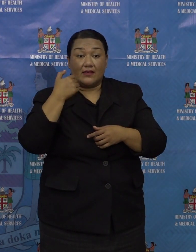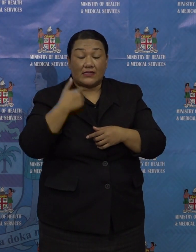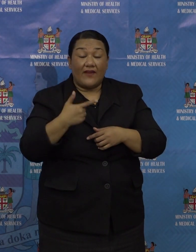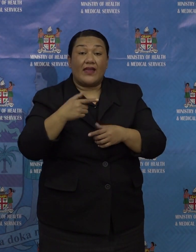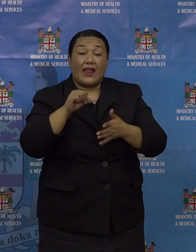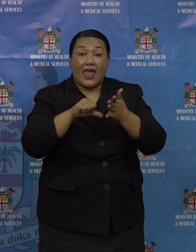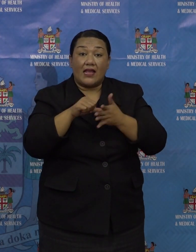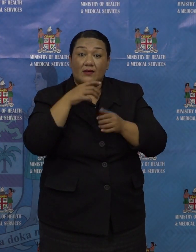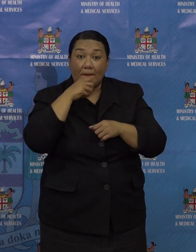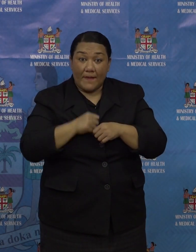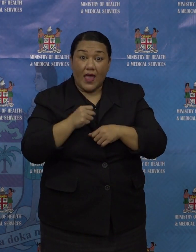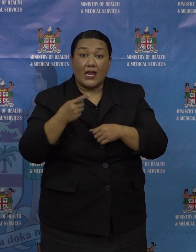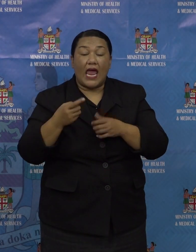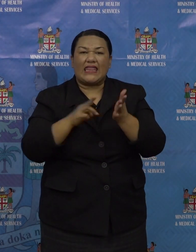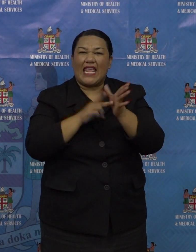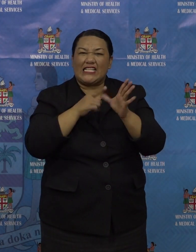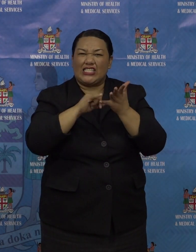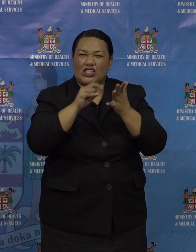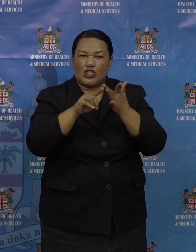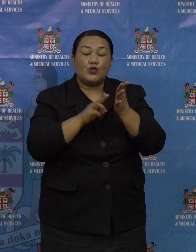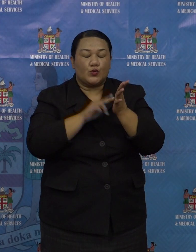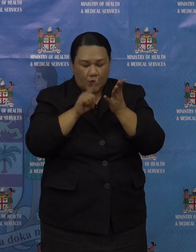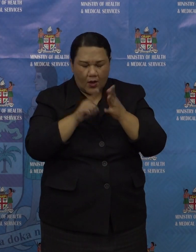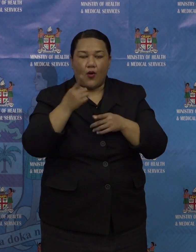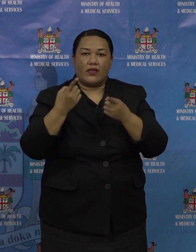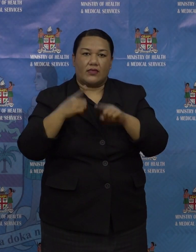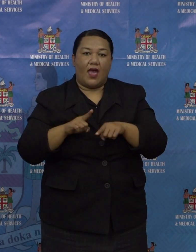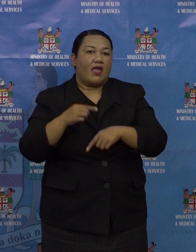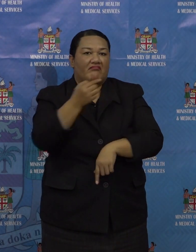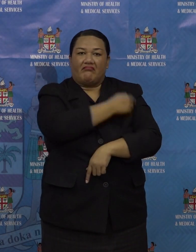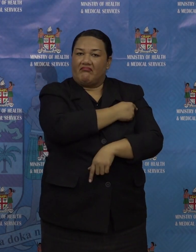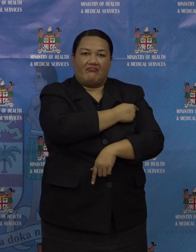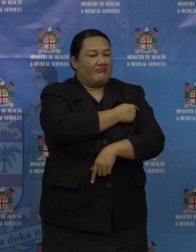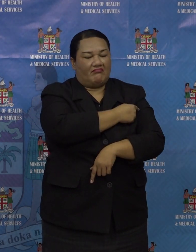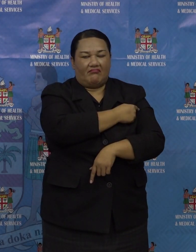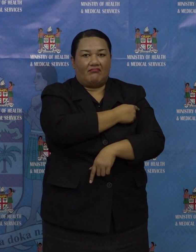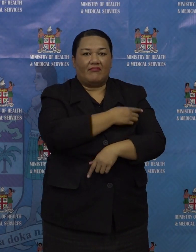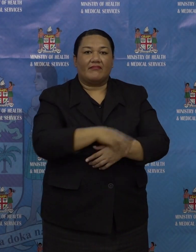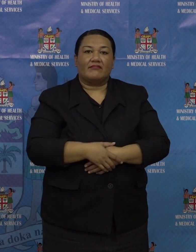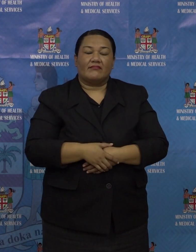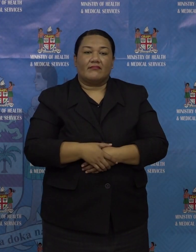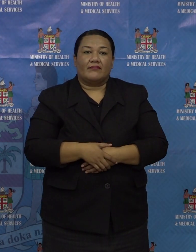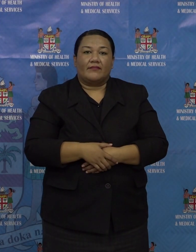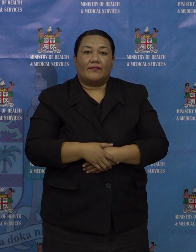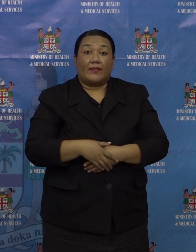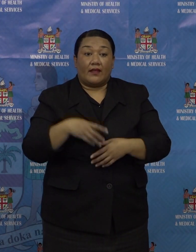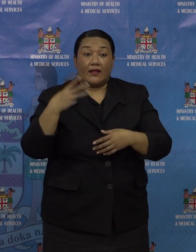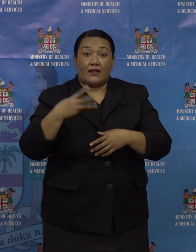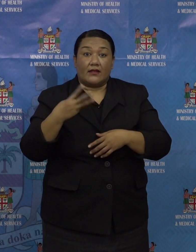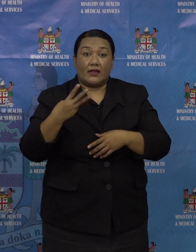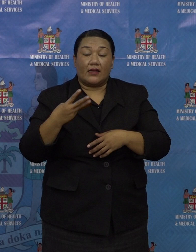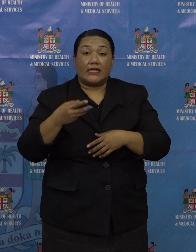who died at home on the 10th of August. He was not vaccinated. The 13th COVID-19 death to report